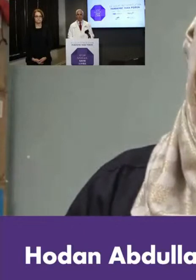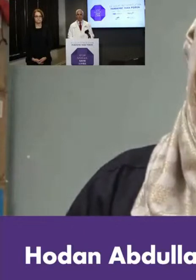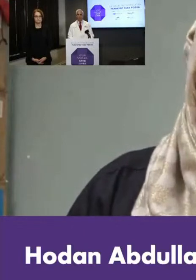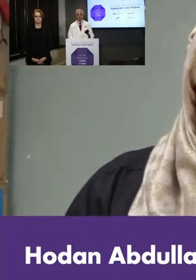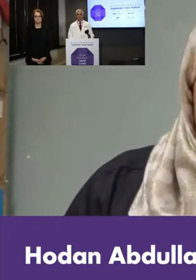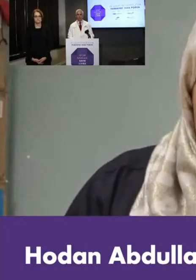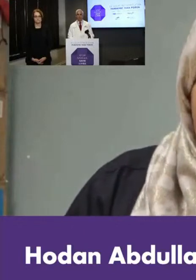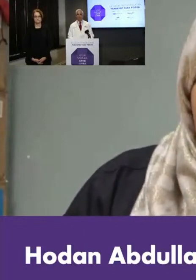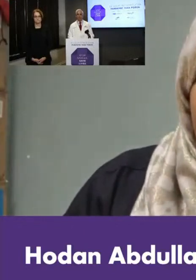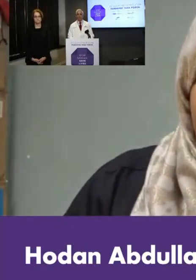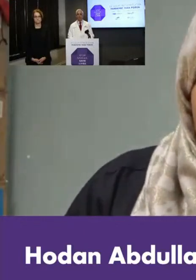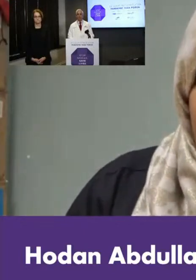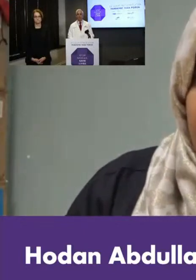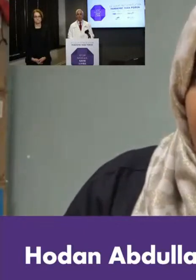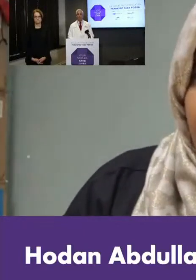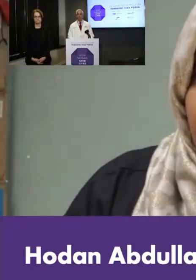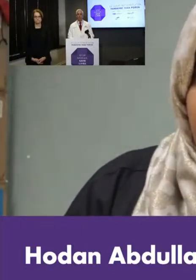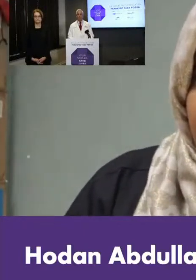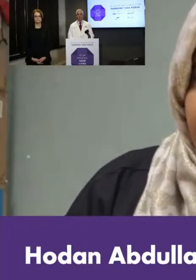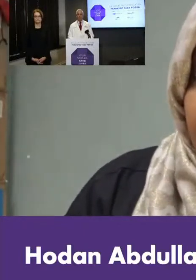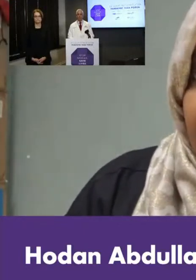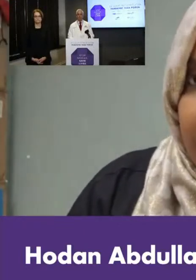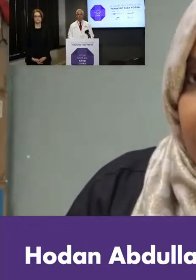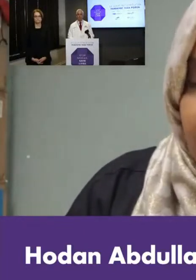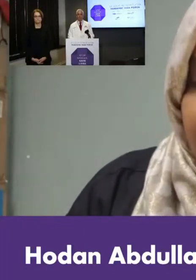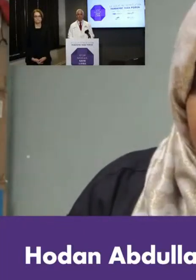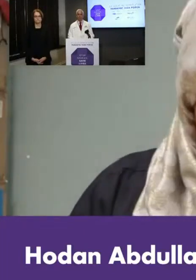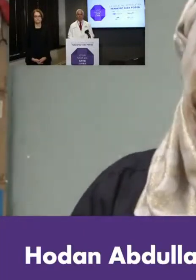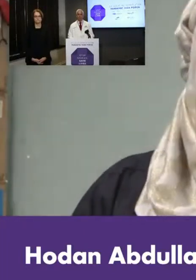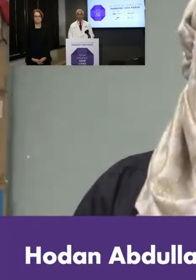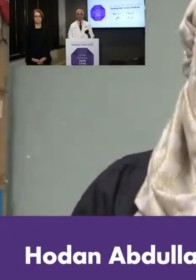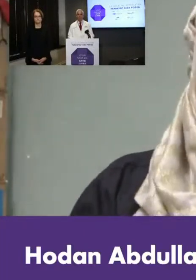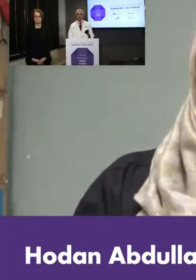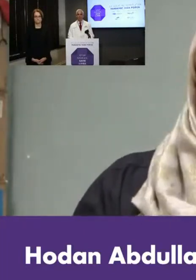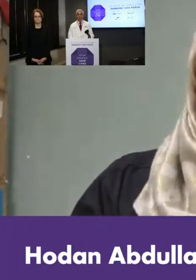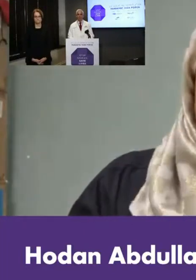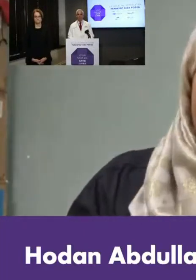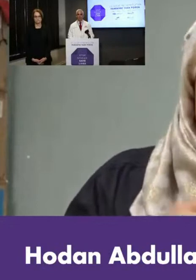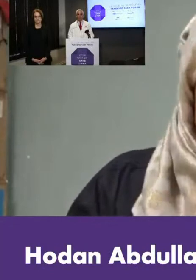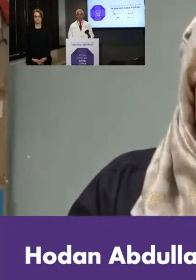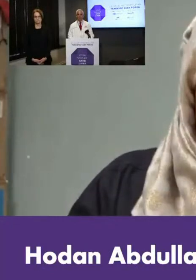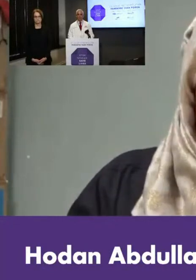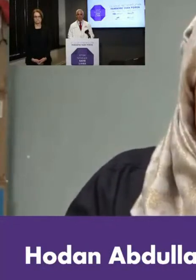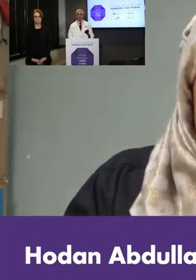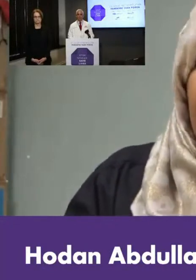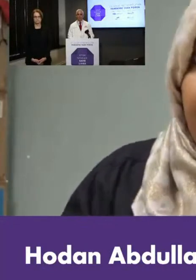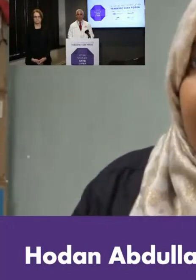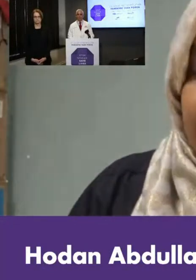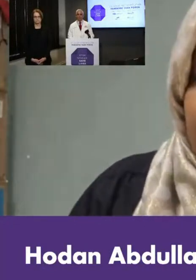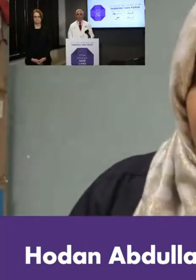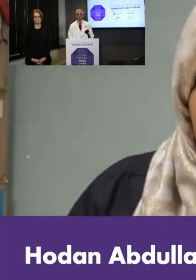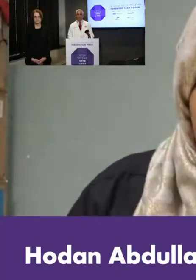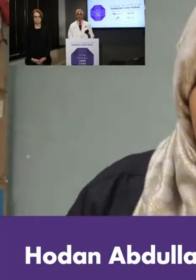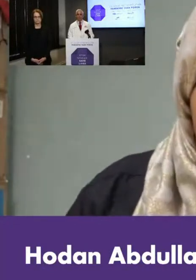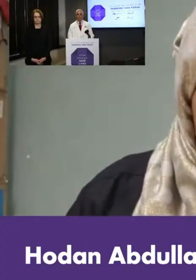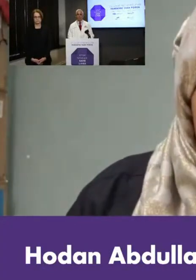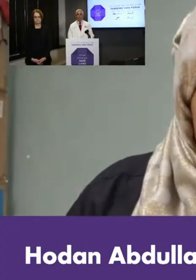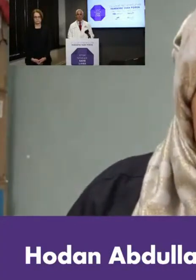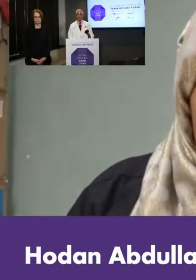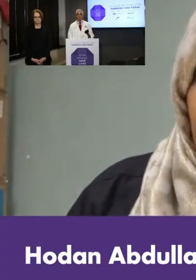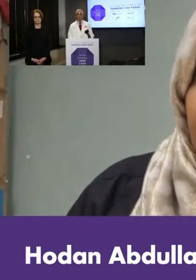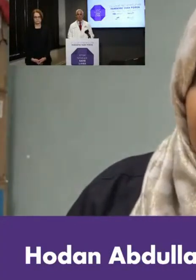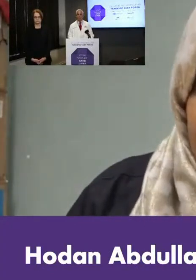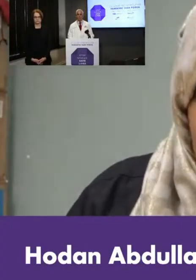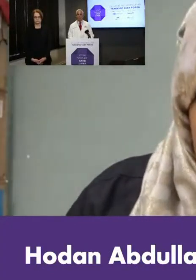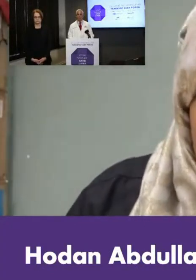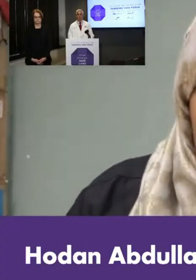the vaccine let me do my part for myself, my family, and my community. I know there's a lot of misinformation with the vaccine, but I feel like